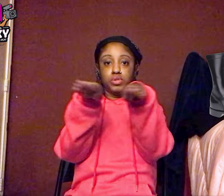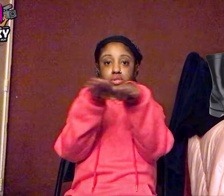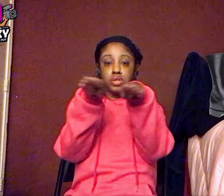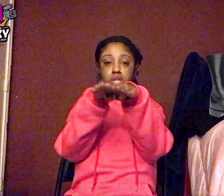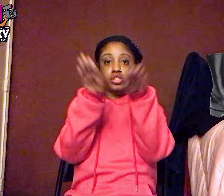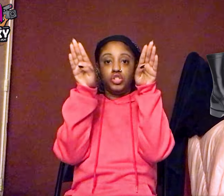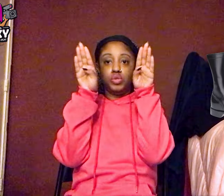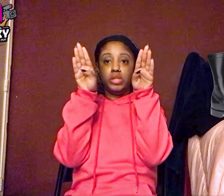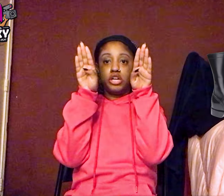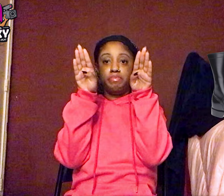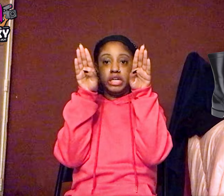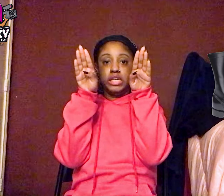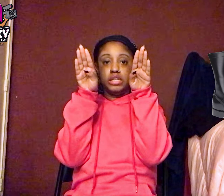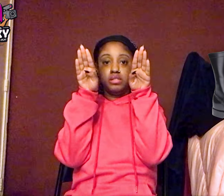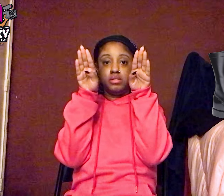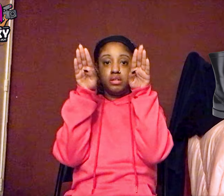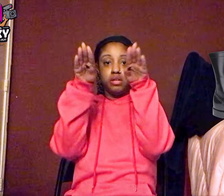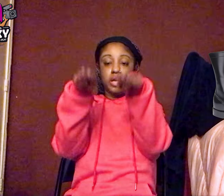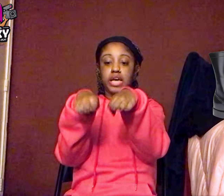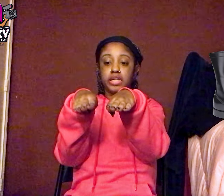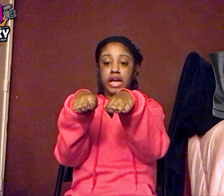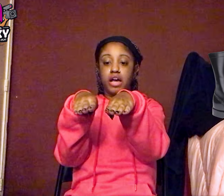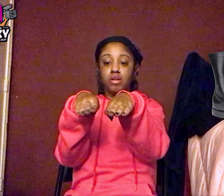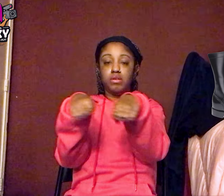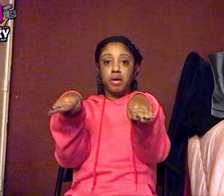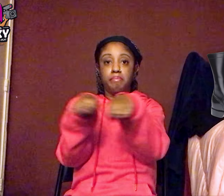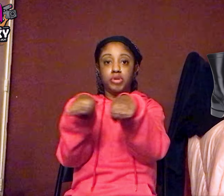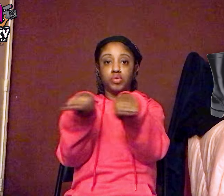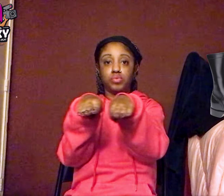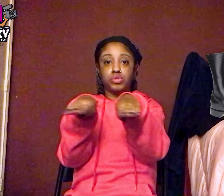Boots. The 2 letter B's. Hang it down. Boots.